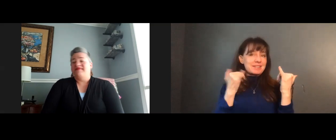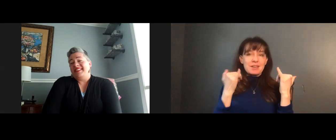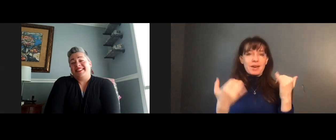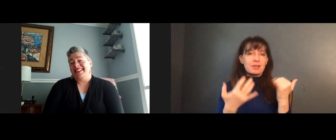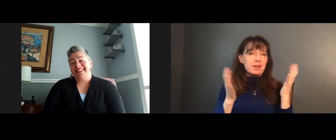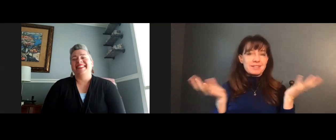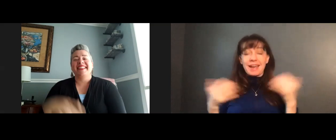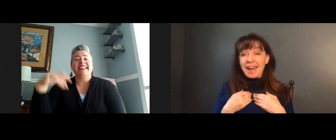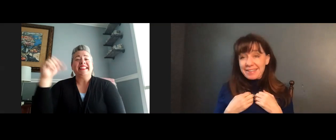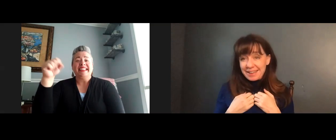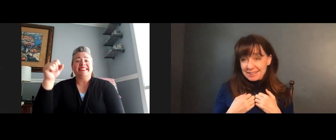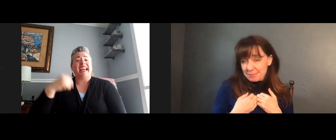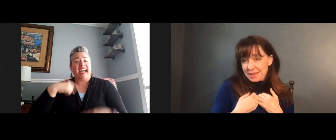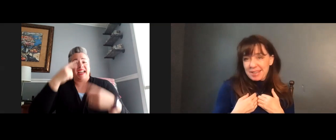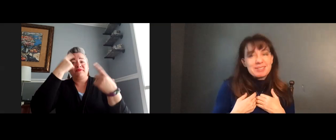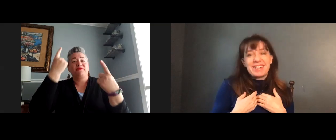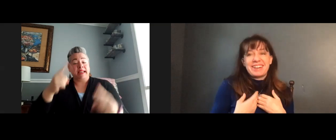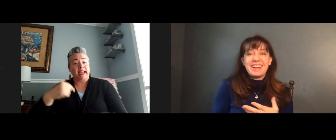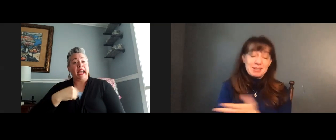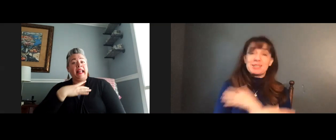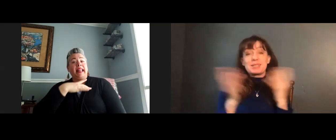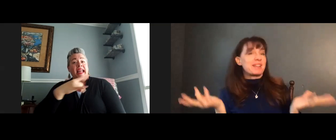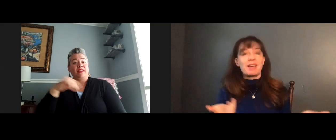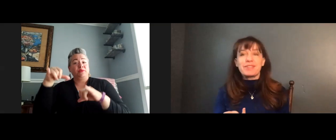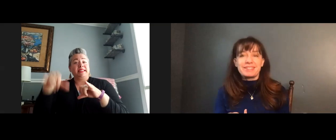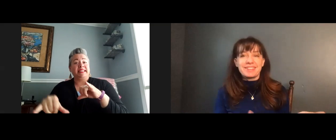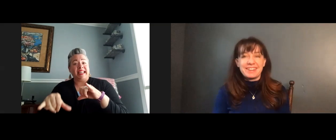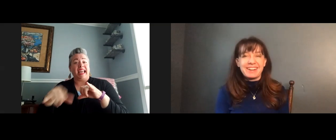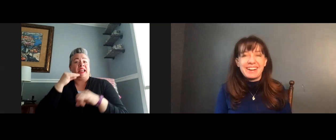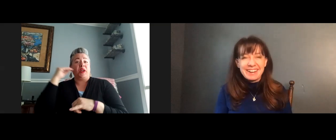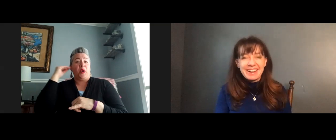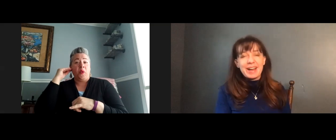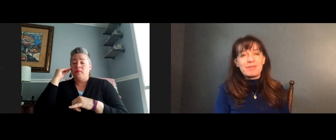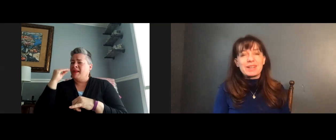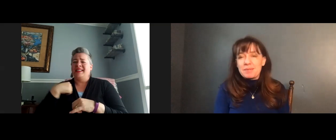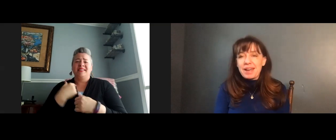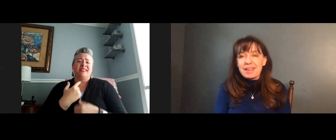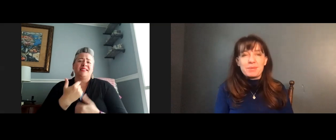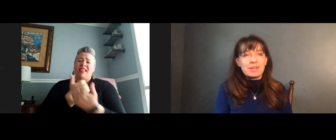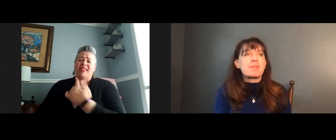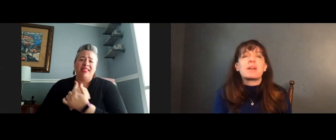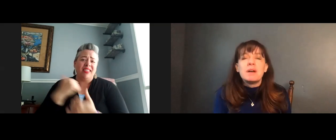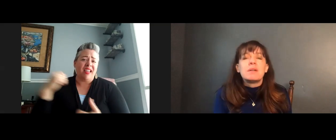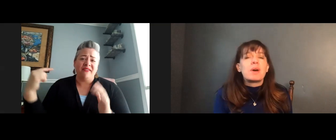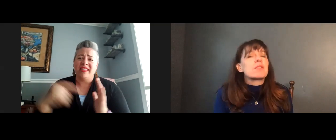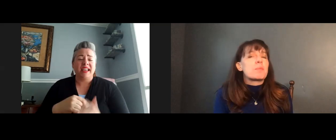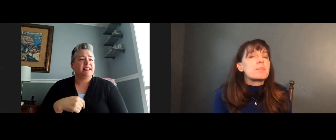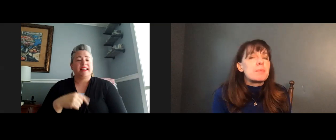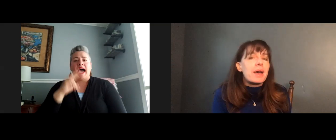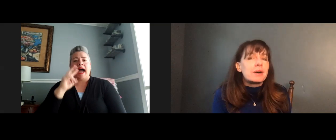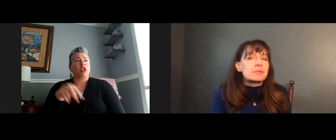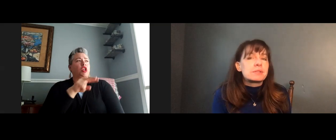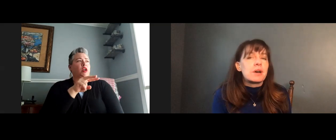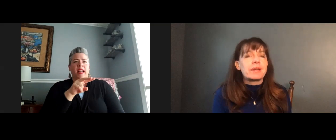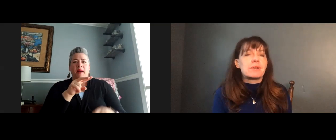yes no i agree see i like to be at home so this has been lovely in fact i keep looking i'm like why are there